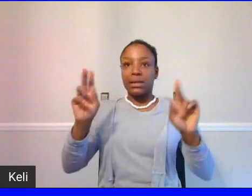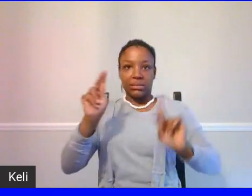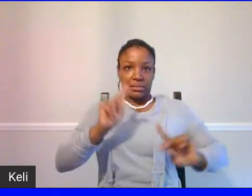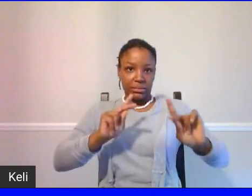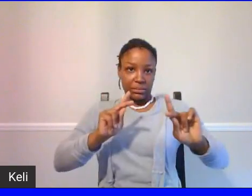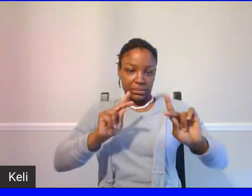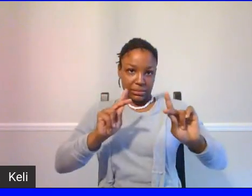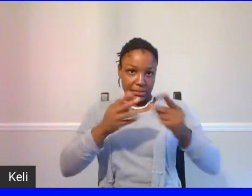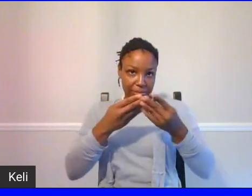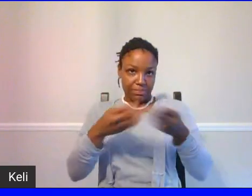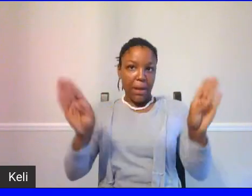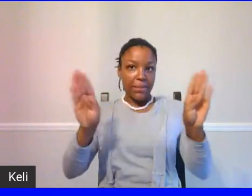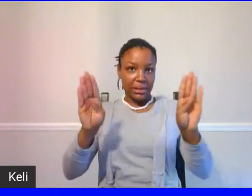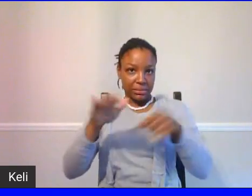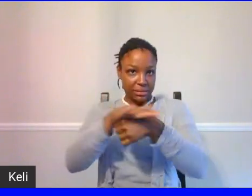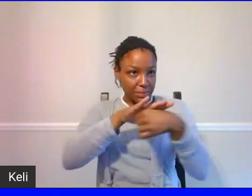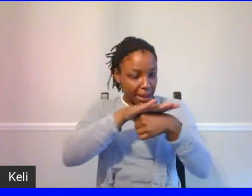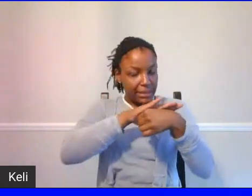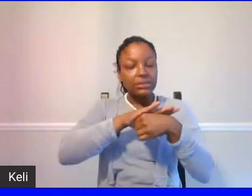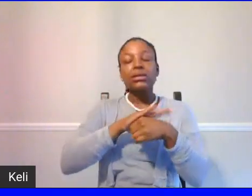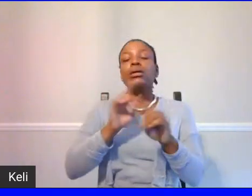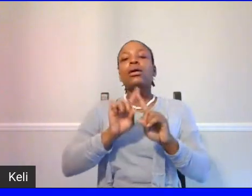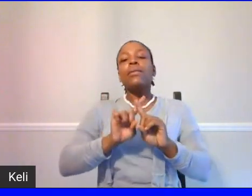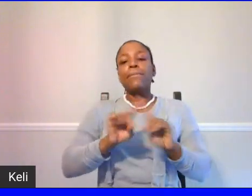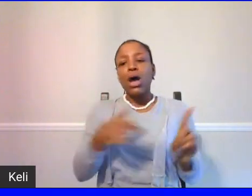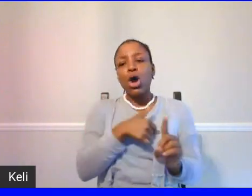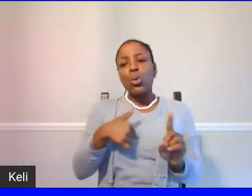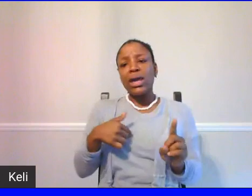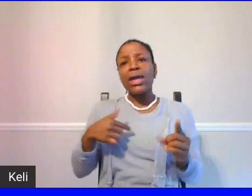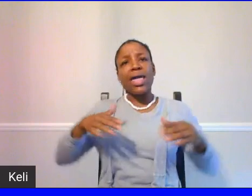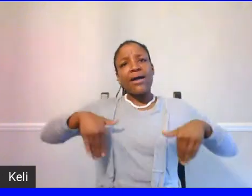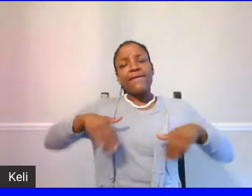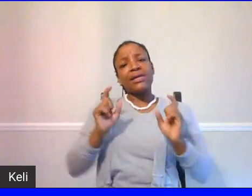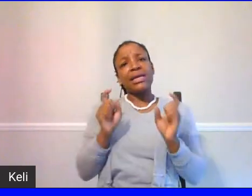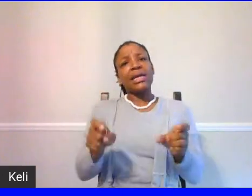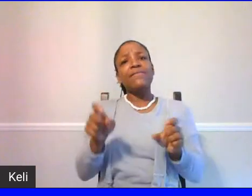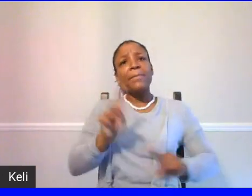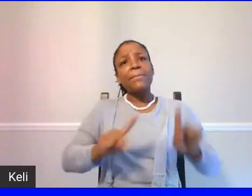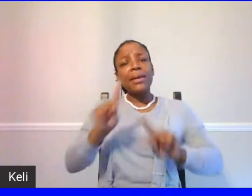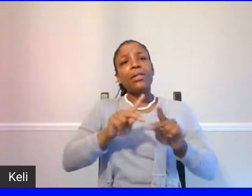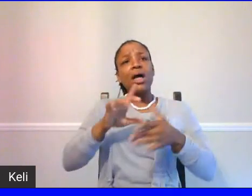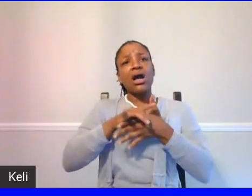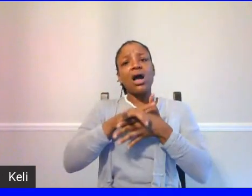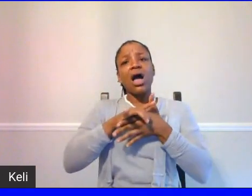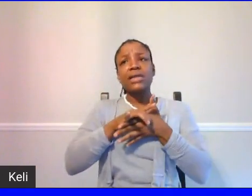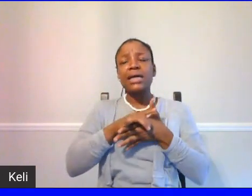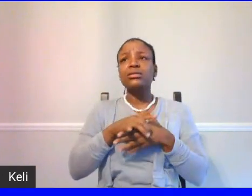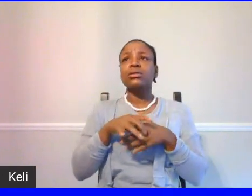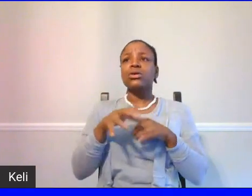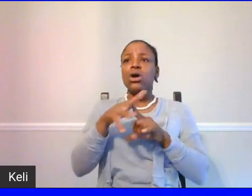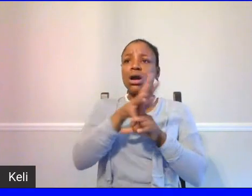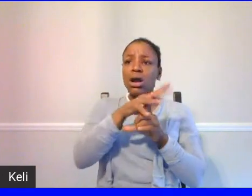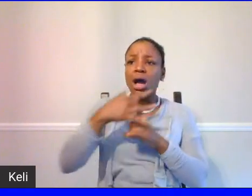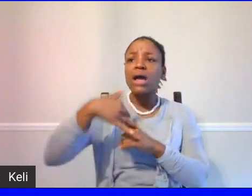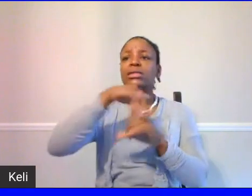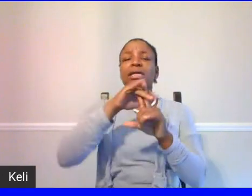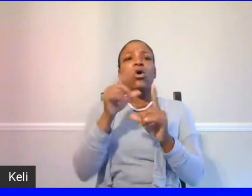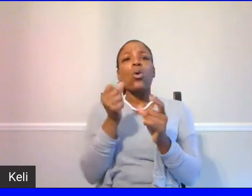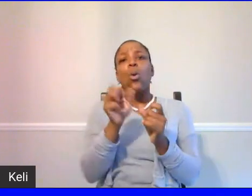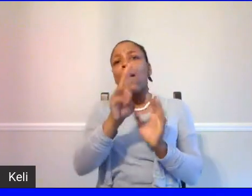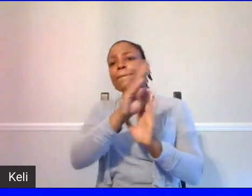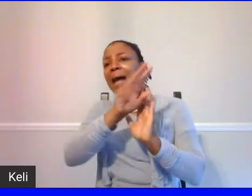I realize that we haven't really given people a context or a background of what the Wide Awakes are. So I'll try to